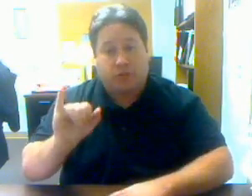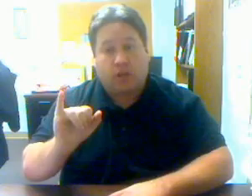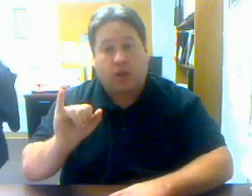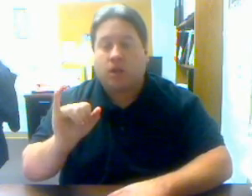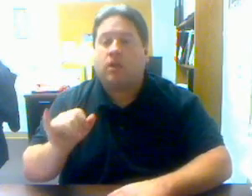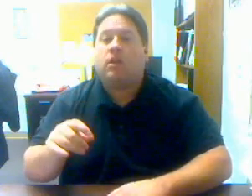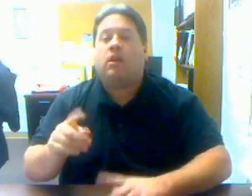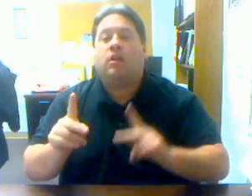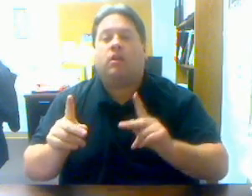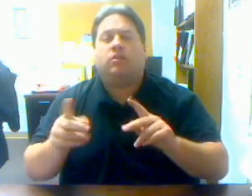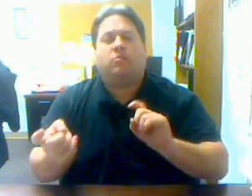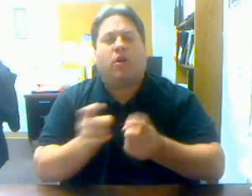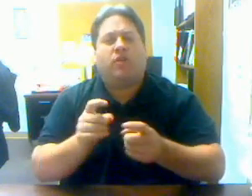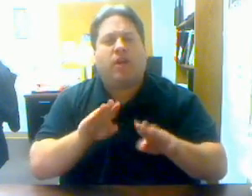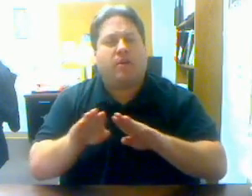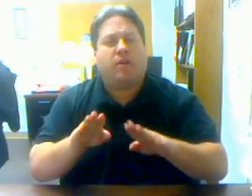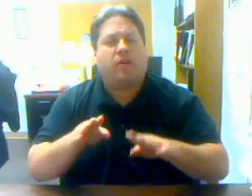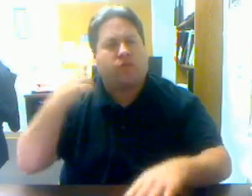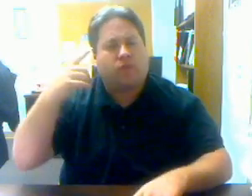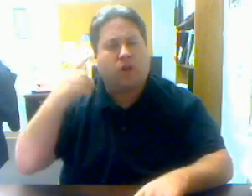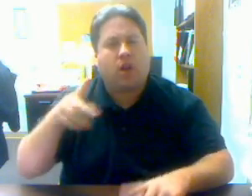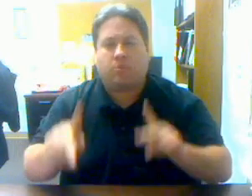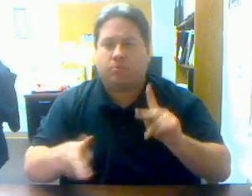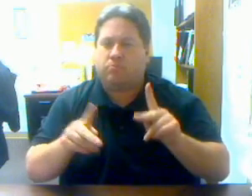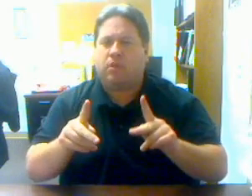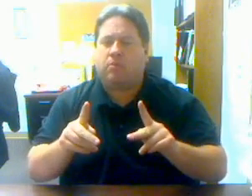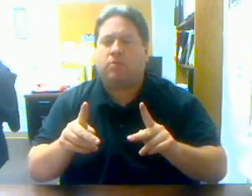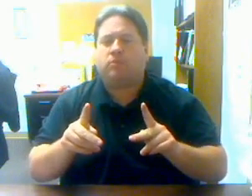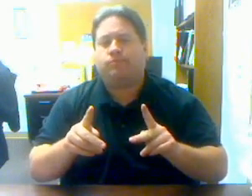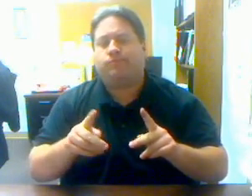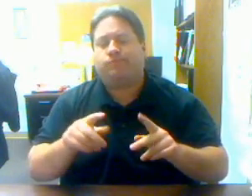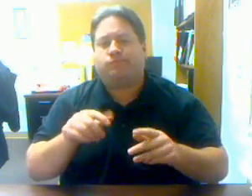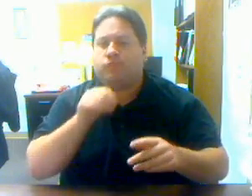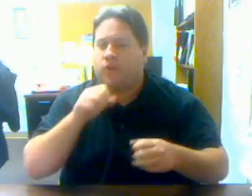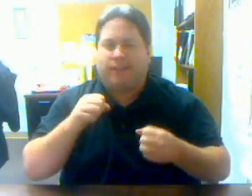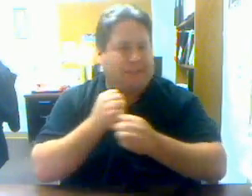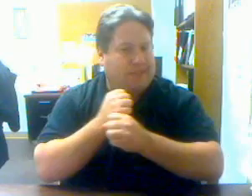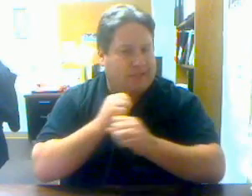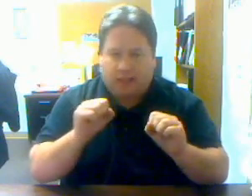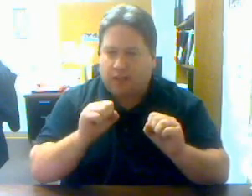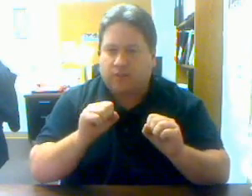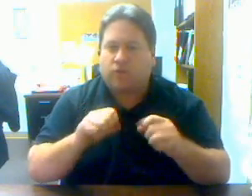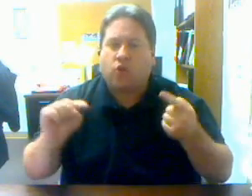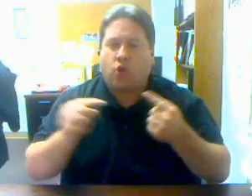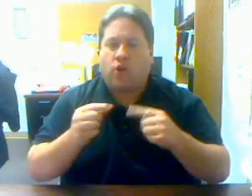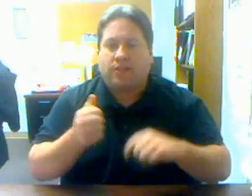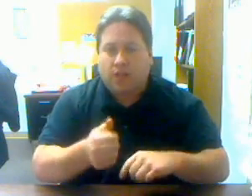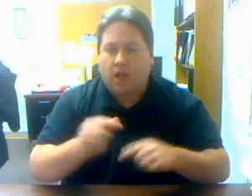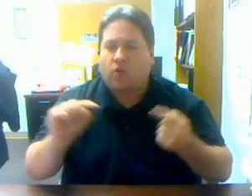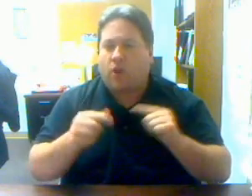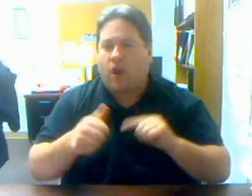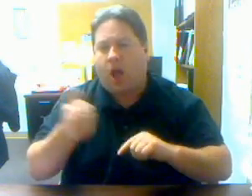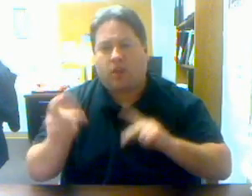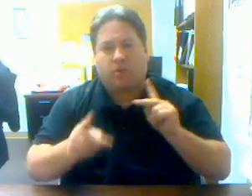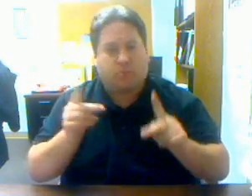maladaptive behavior that needs to be changed to an appropriate and safer expression. But before we can get too far into